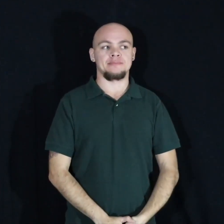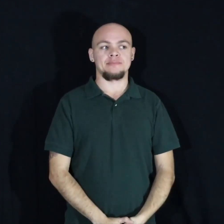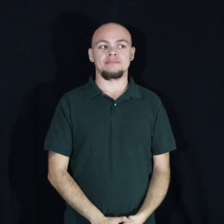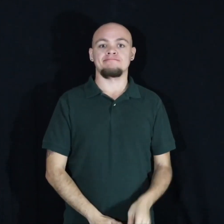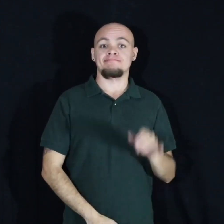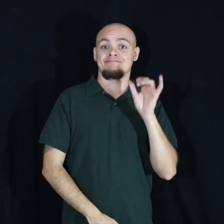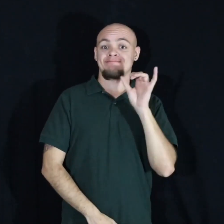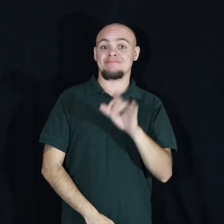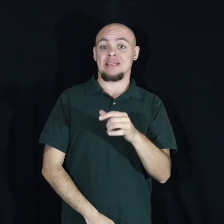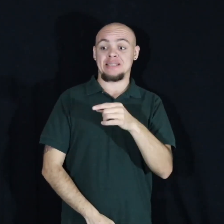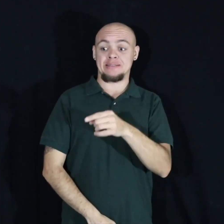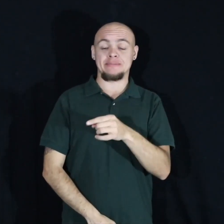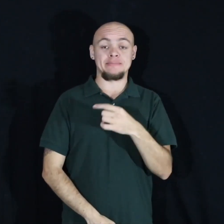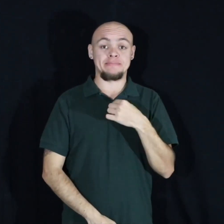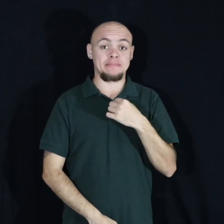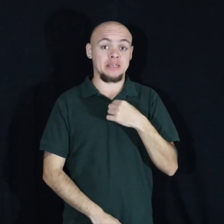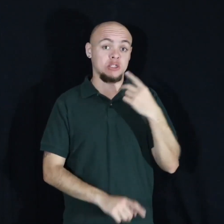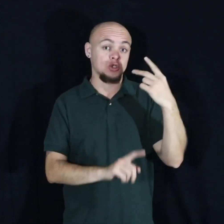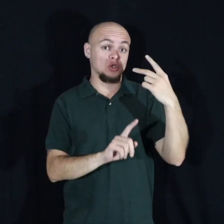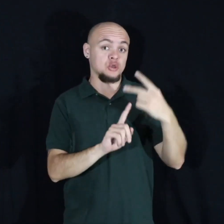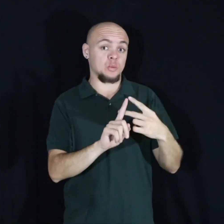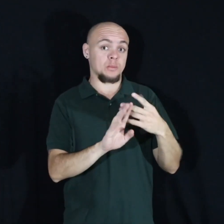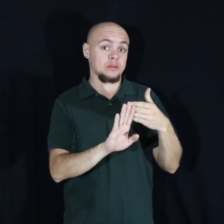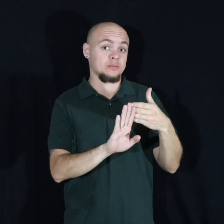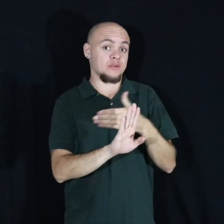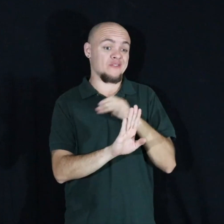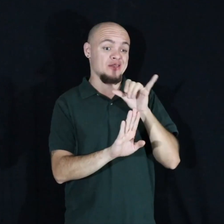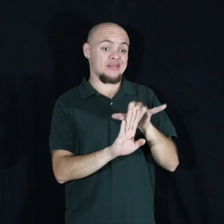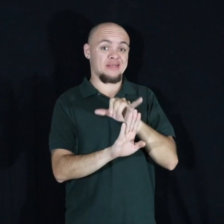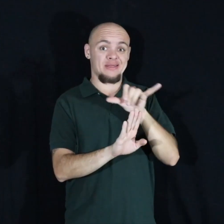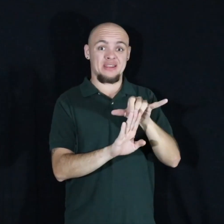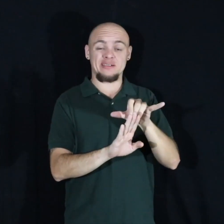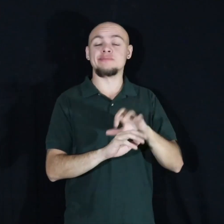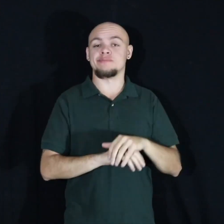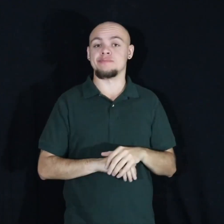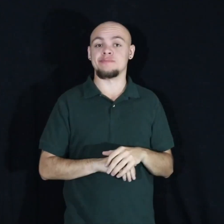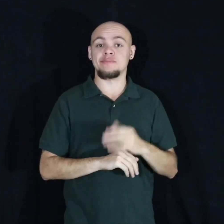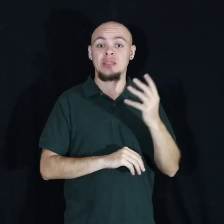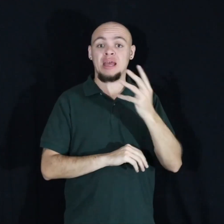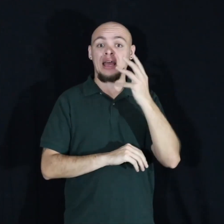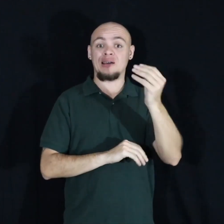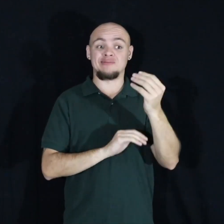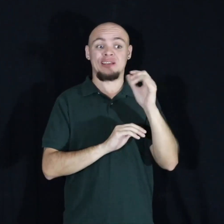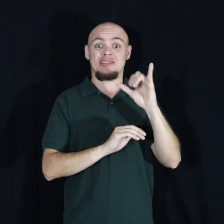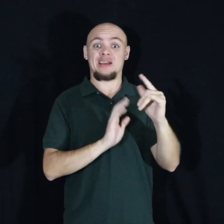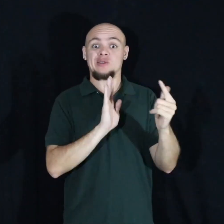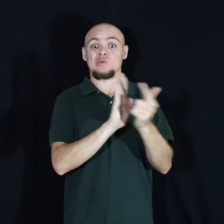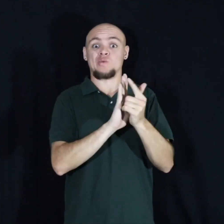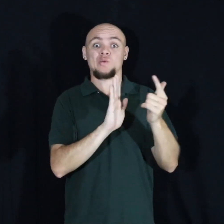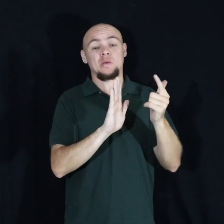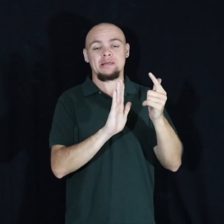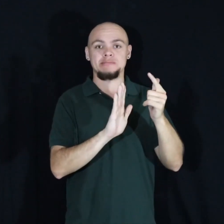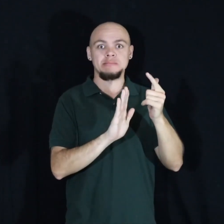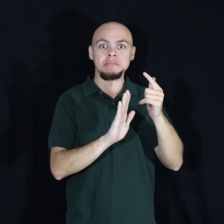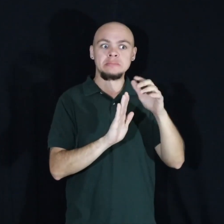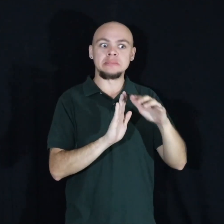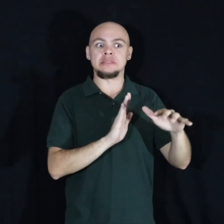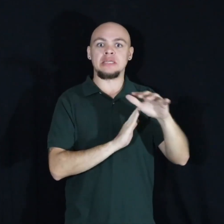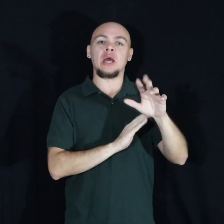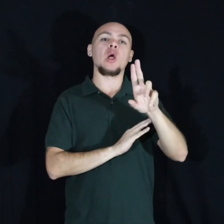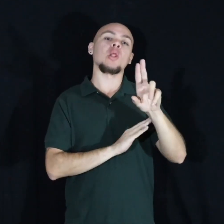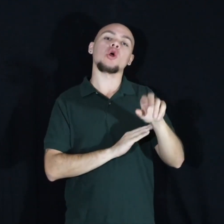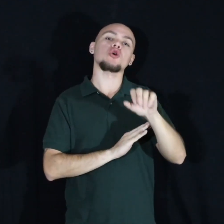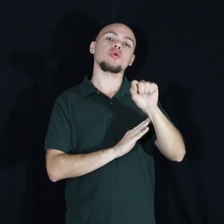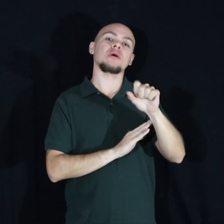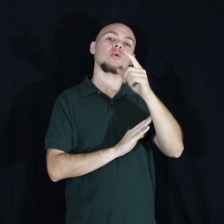That's me about 2 months prior to this event, standing outside the crime scene. In the United